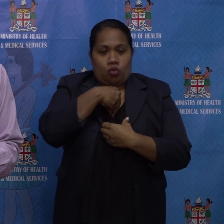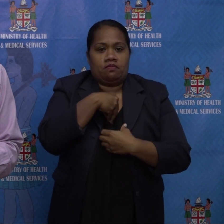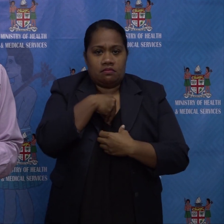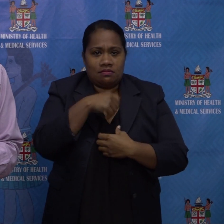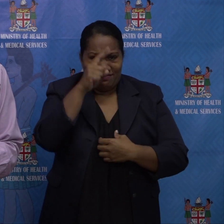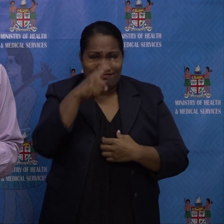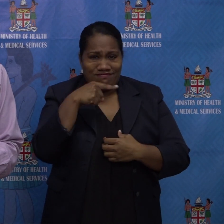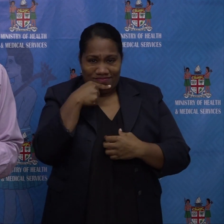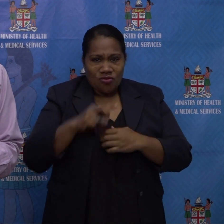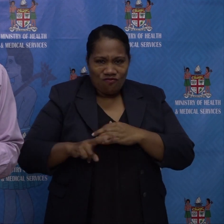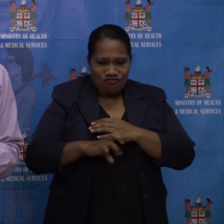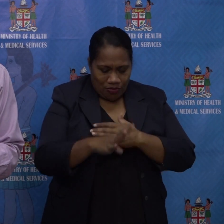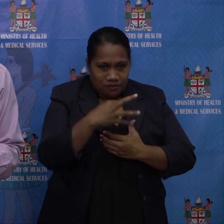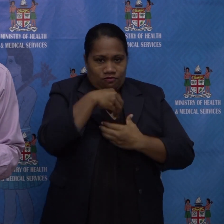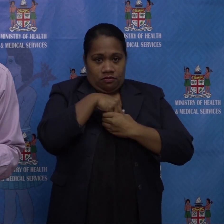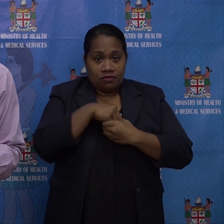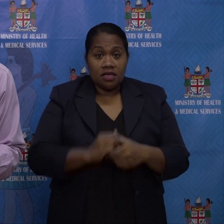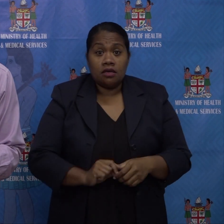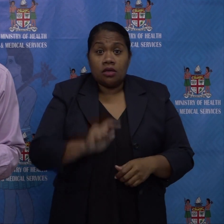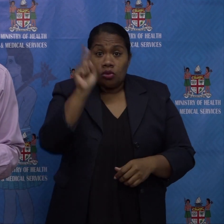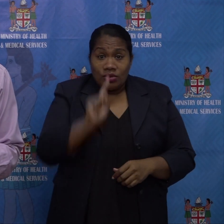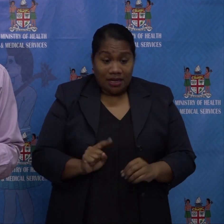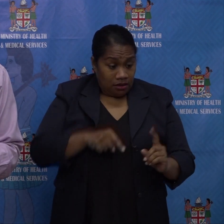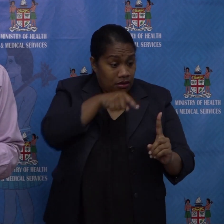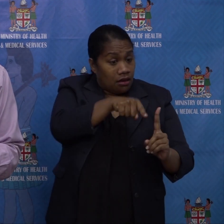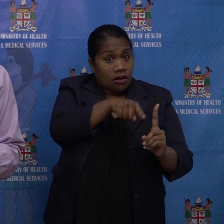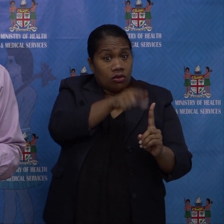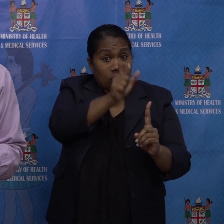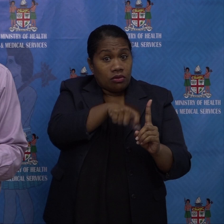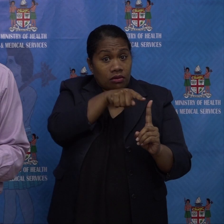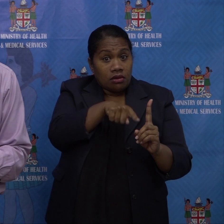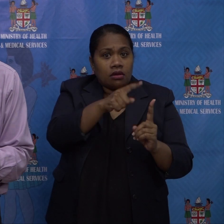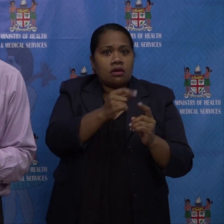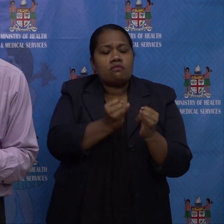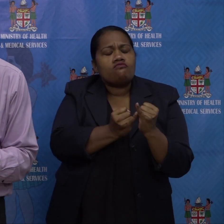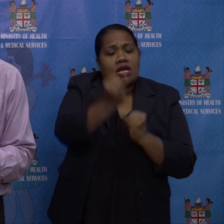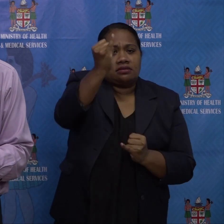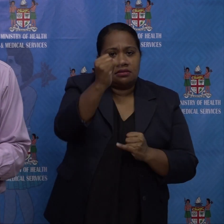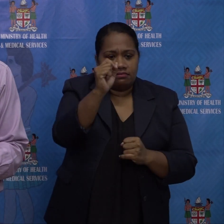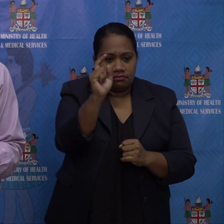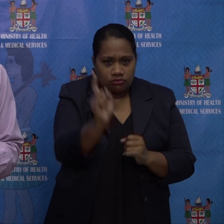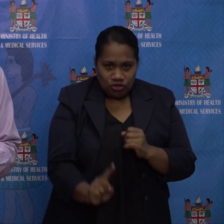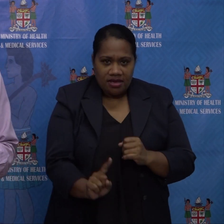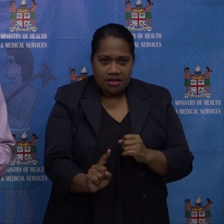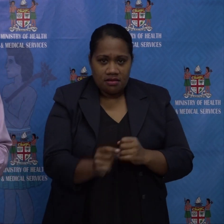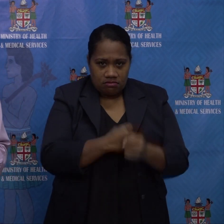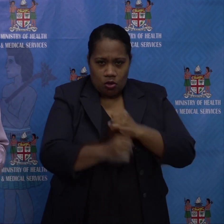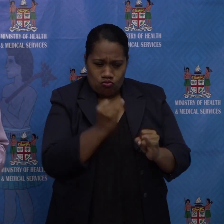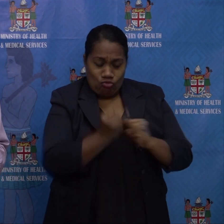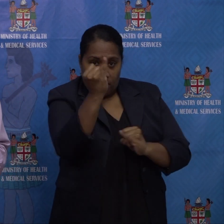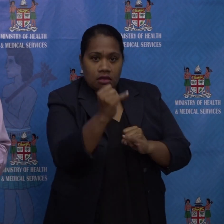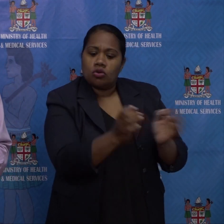Early today, the patient's condition began deteriorating. He was moved into intensive care unit and swabbed for